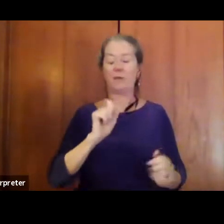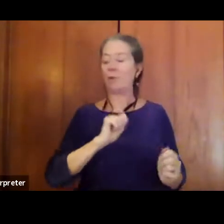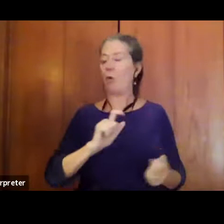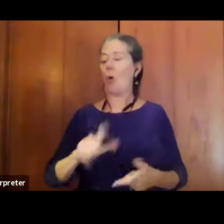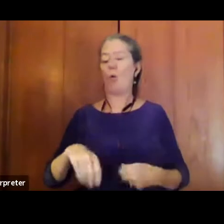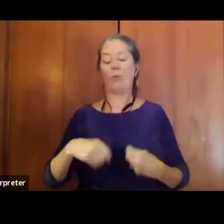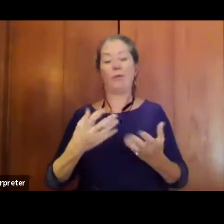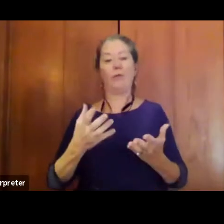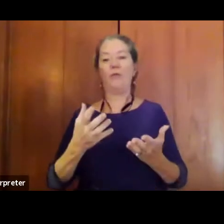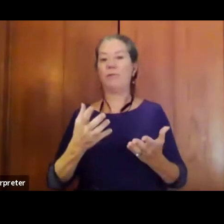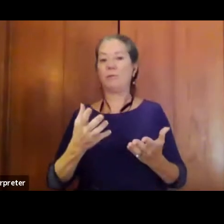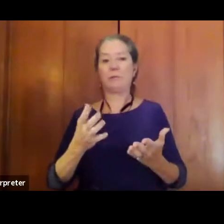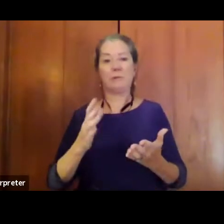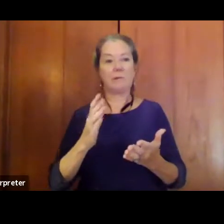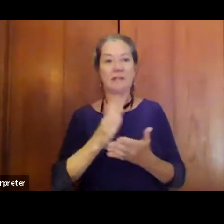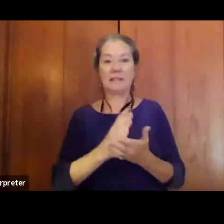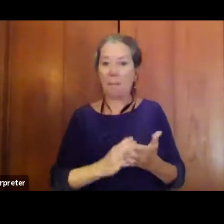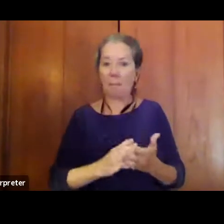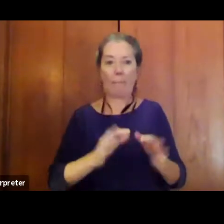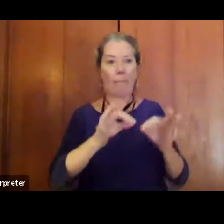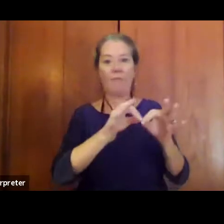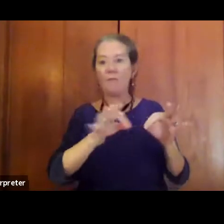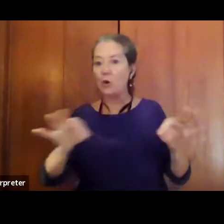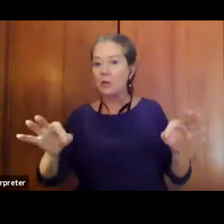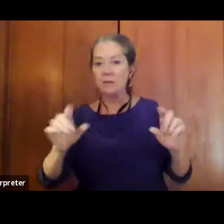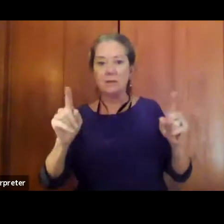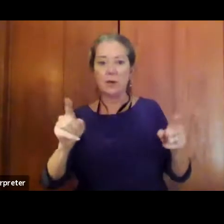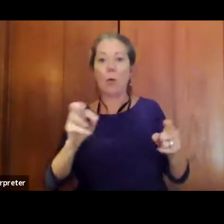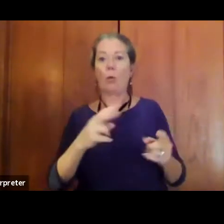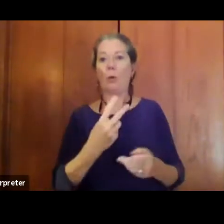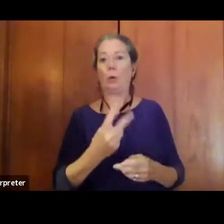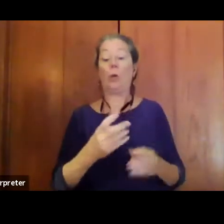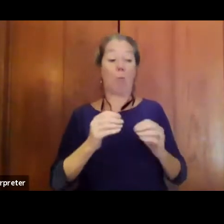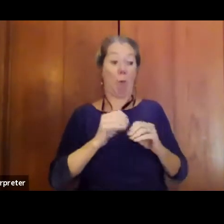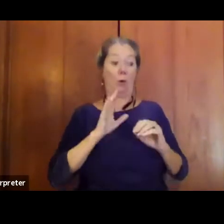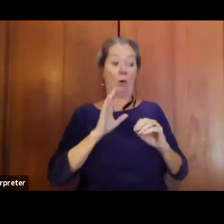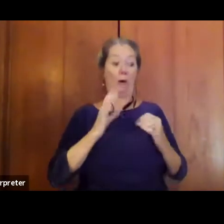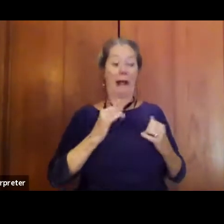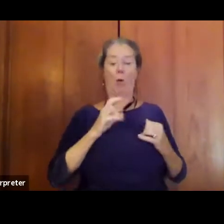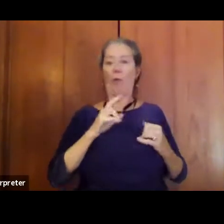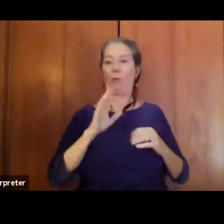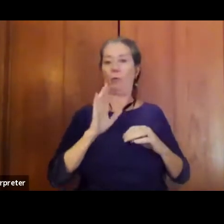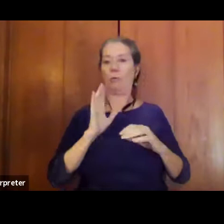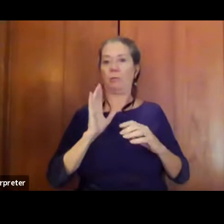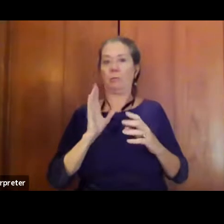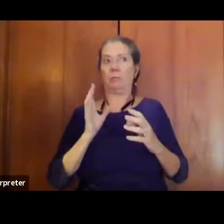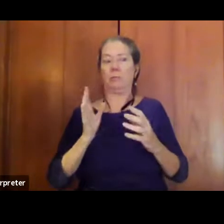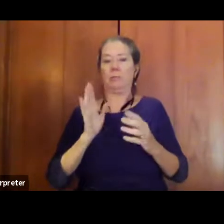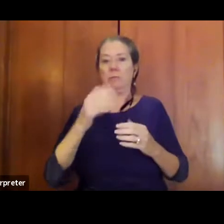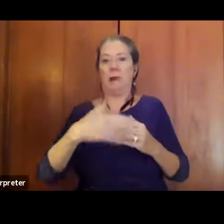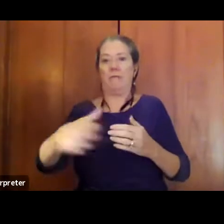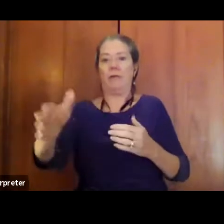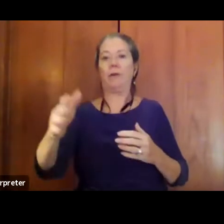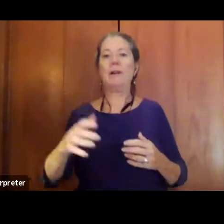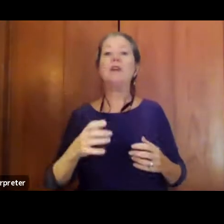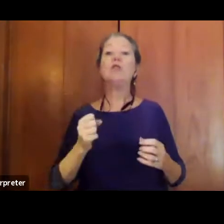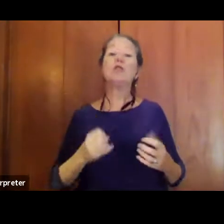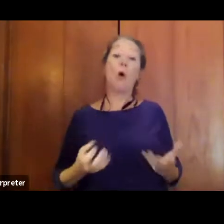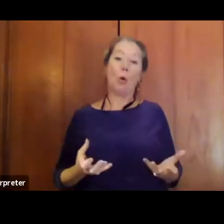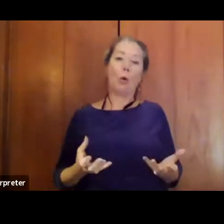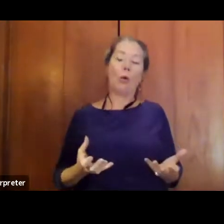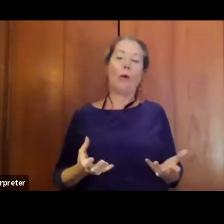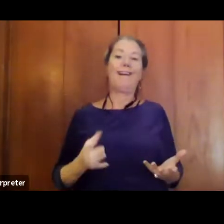two, now, maybe more than ever. Entonces, familia Navsea, and so Navsea